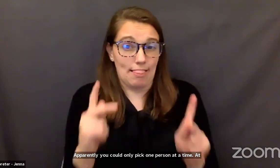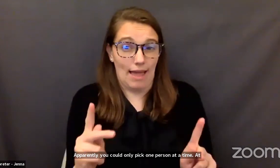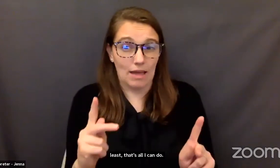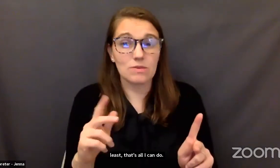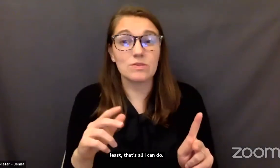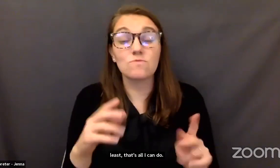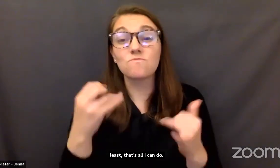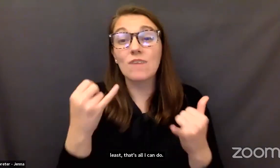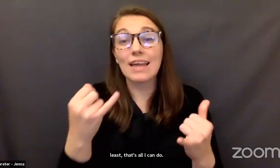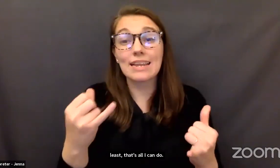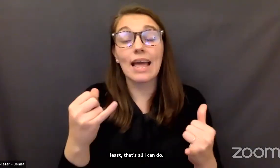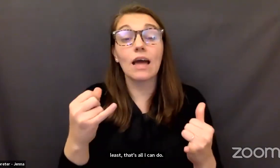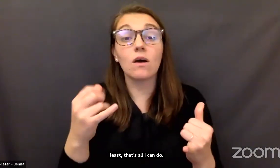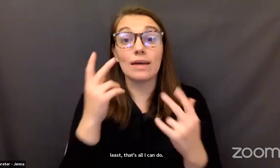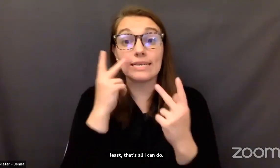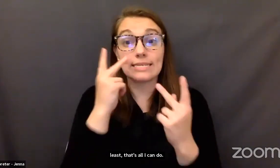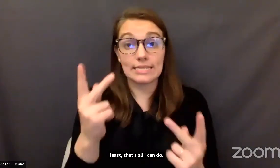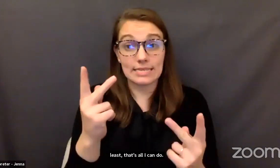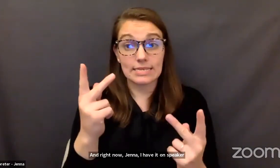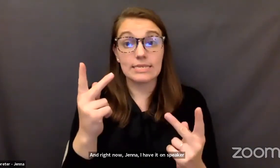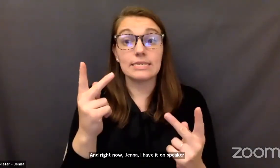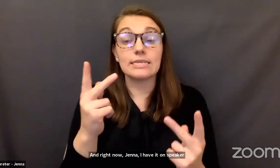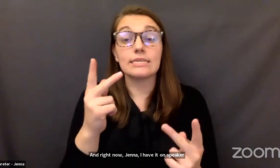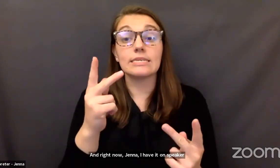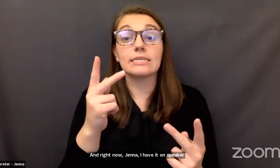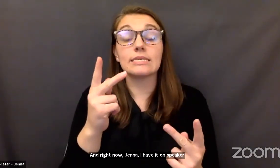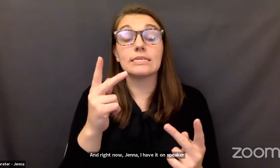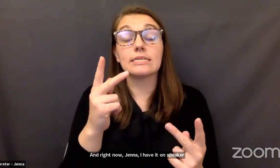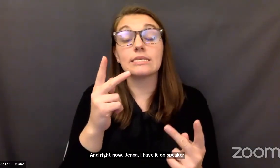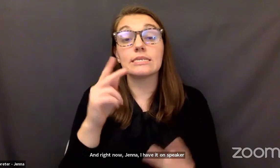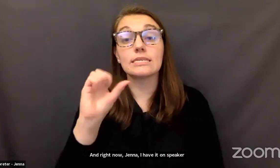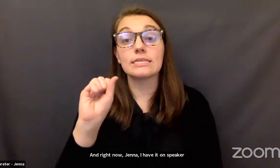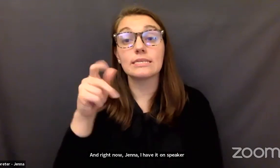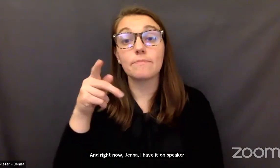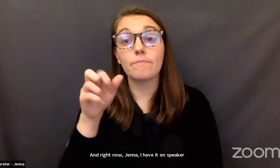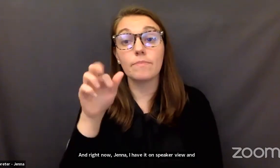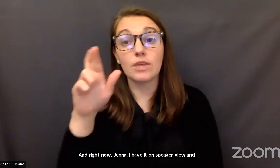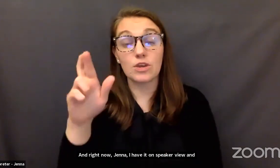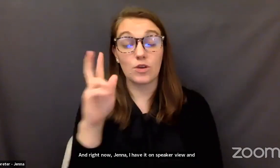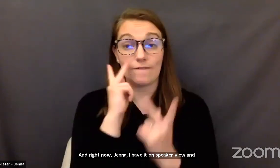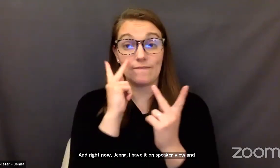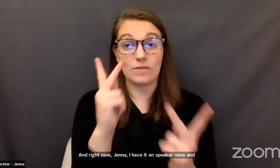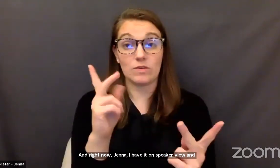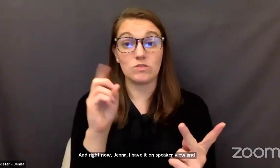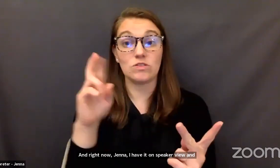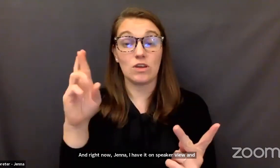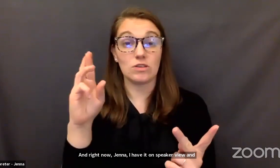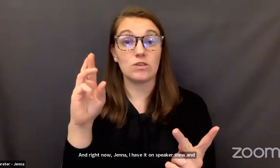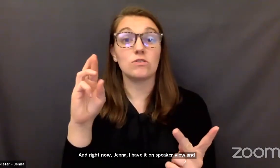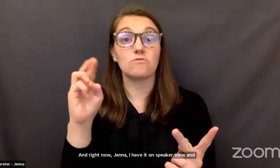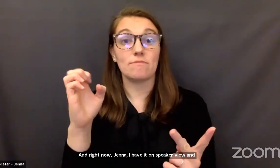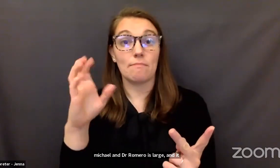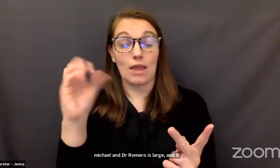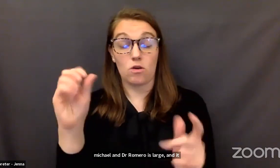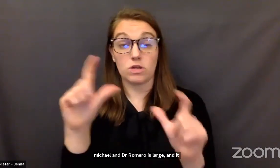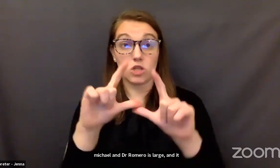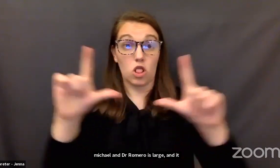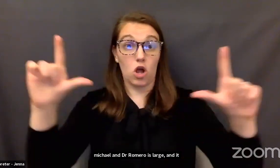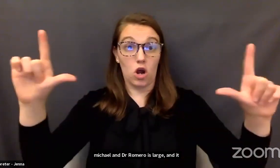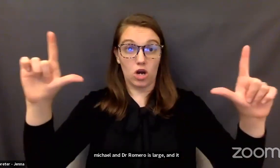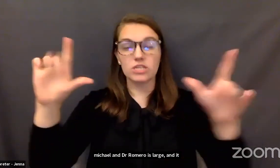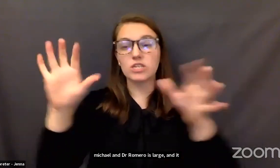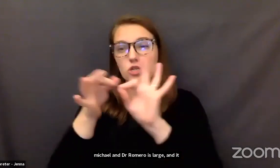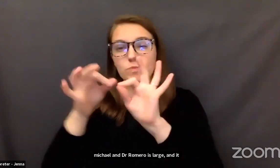And right now, Jenna, I have it on speaker view, and Michael and Dr. Romero is large and the interpreter is